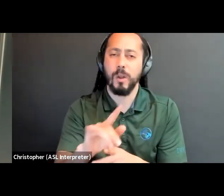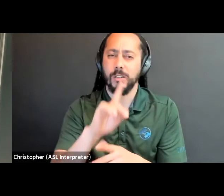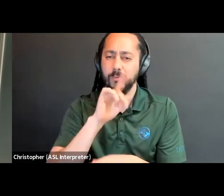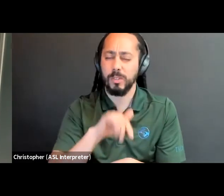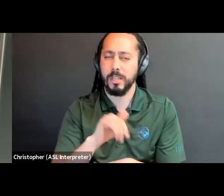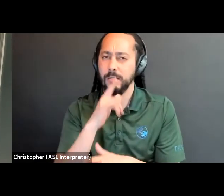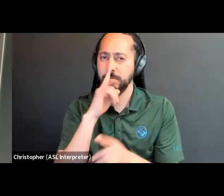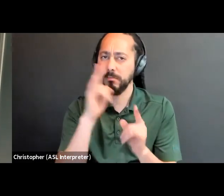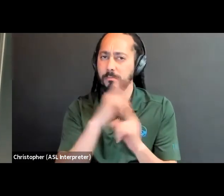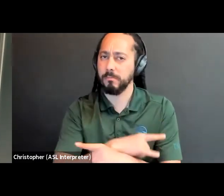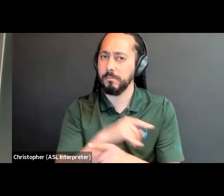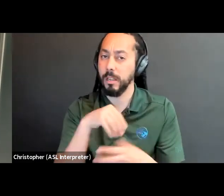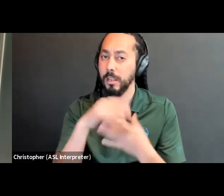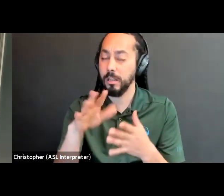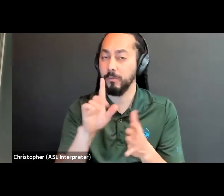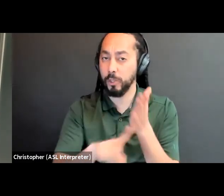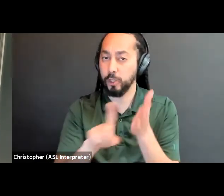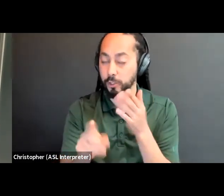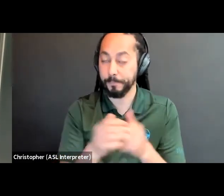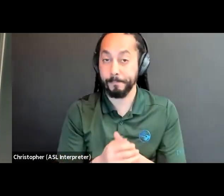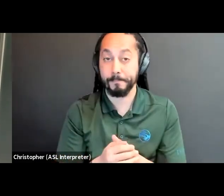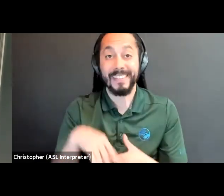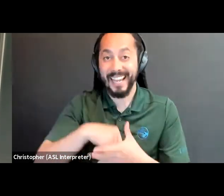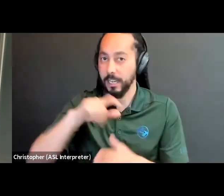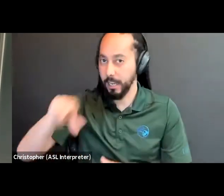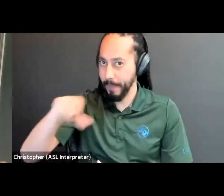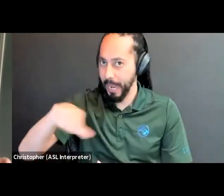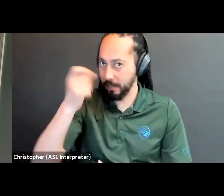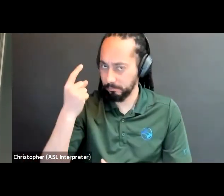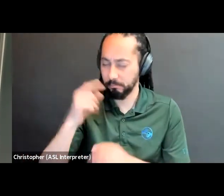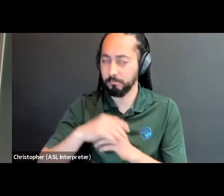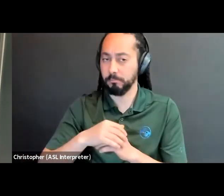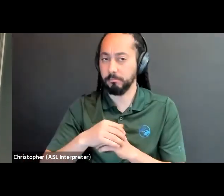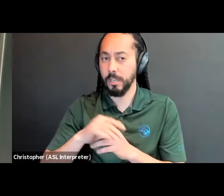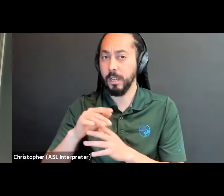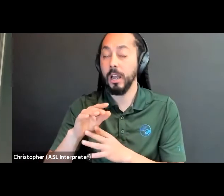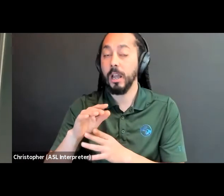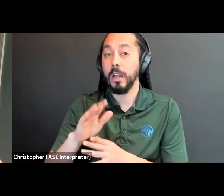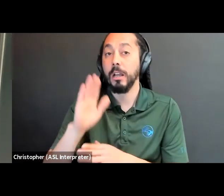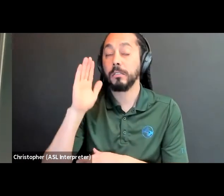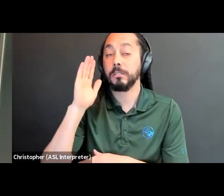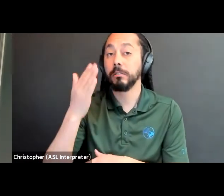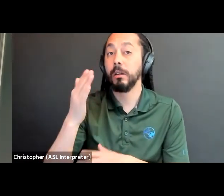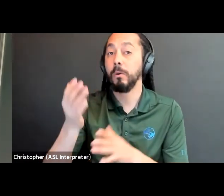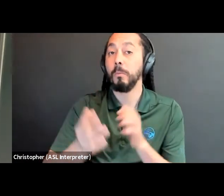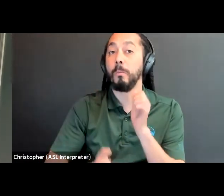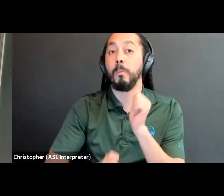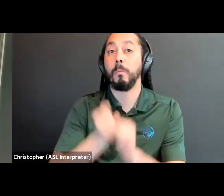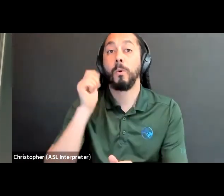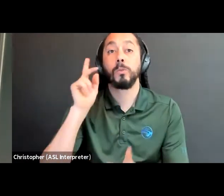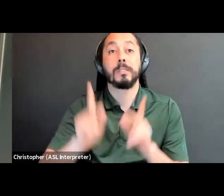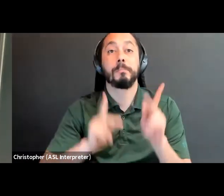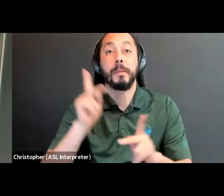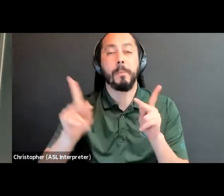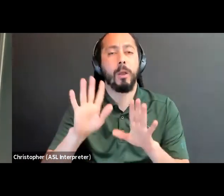that while on the one hand in Quebec, it looks like most people are really careful about concluding that